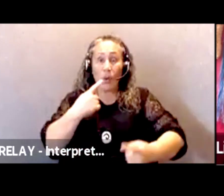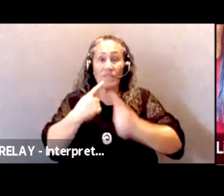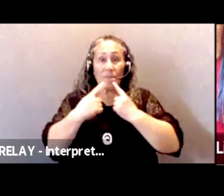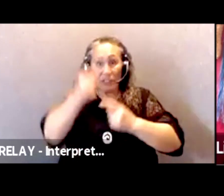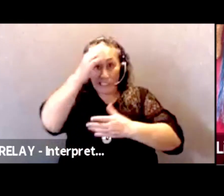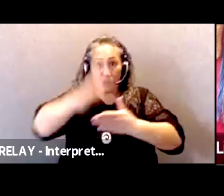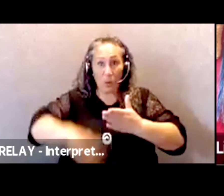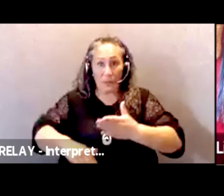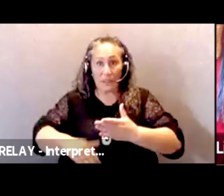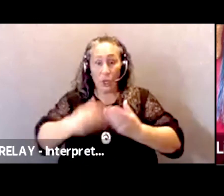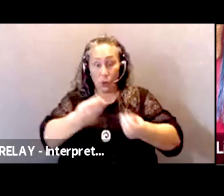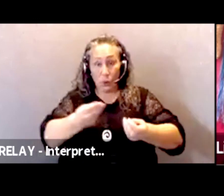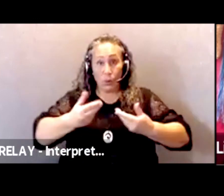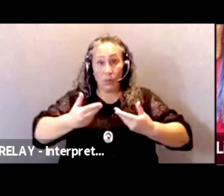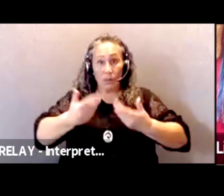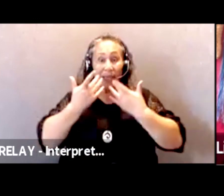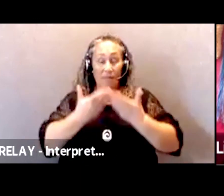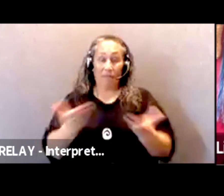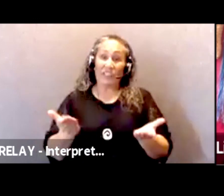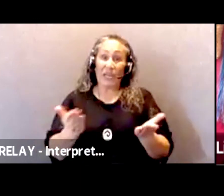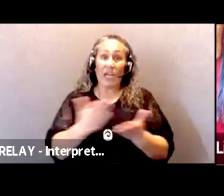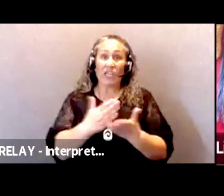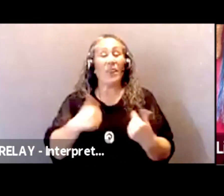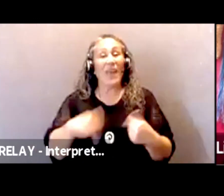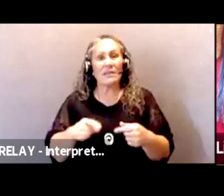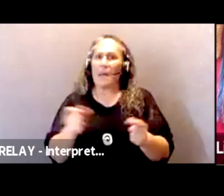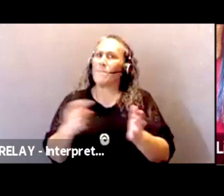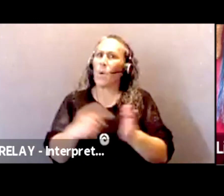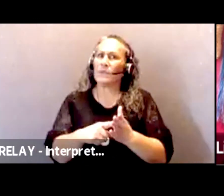card is really cool. So thank you for sharing.